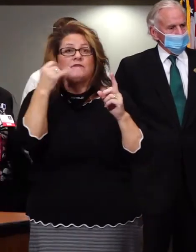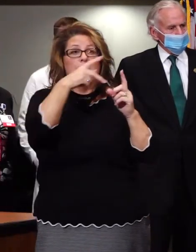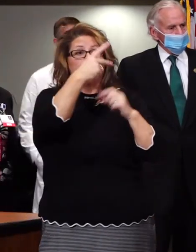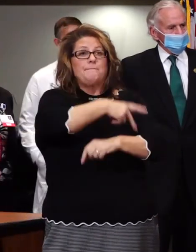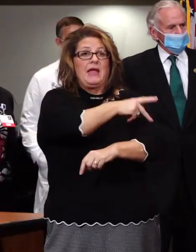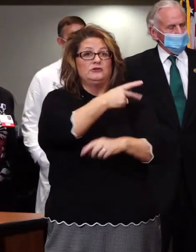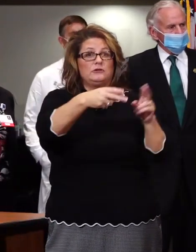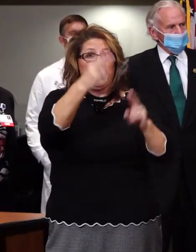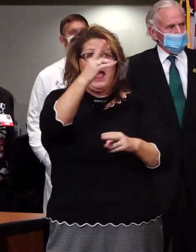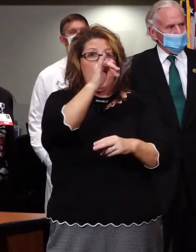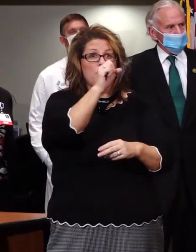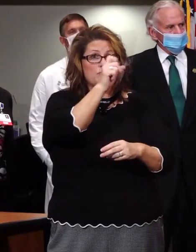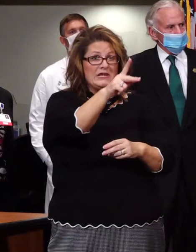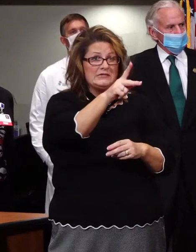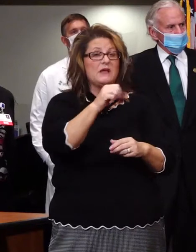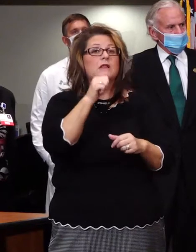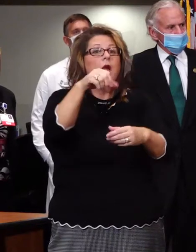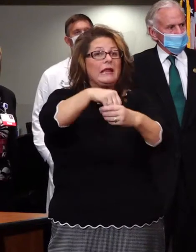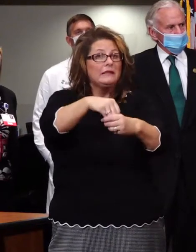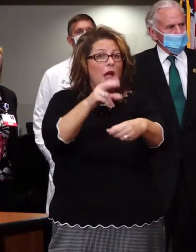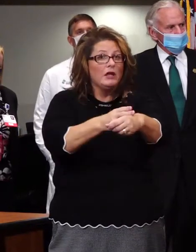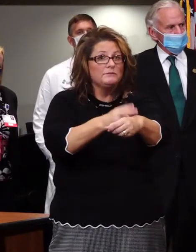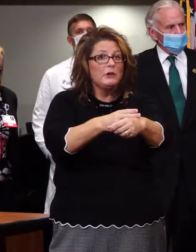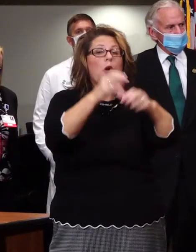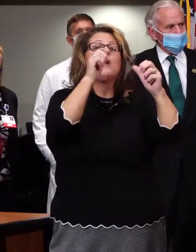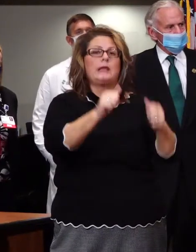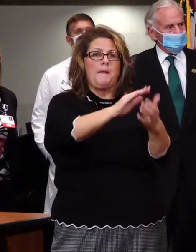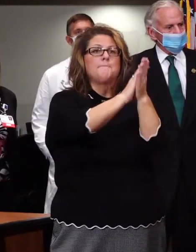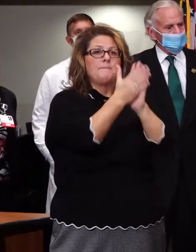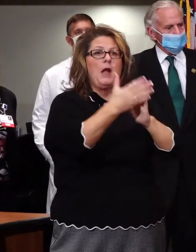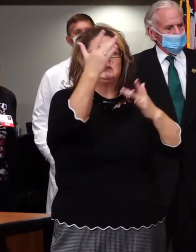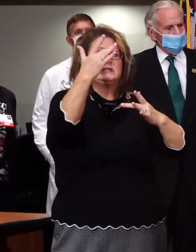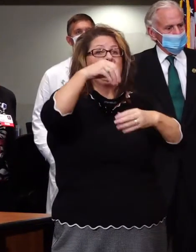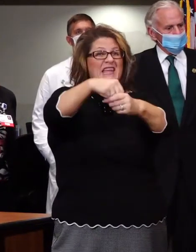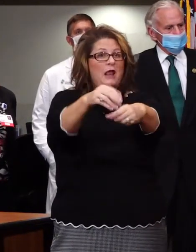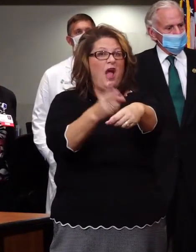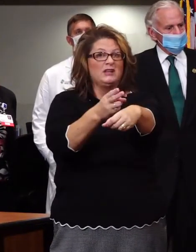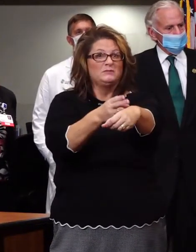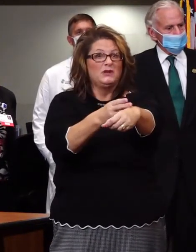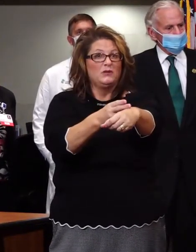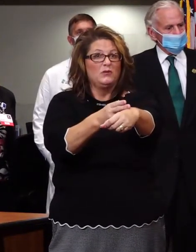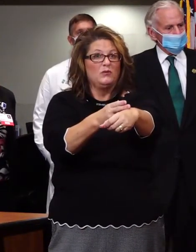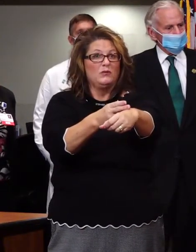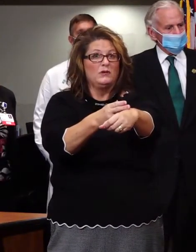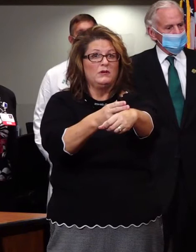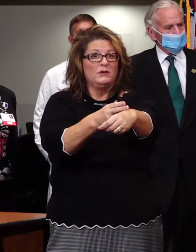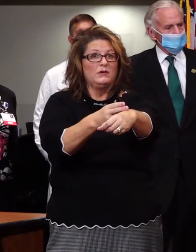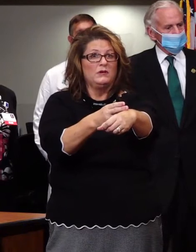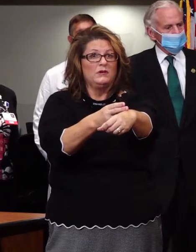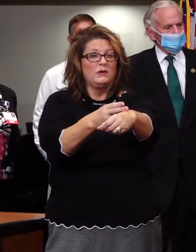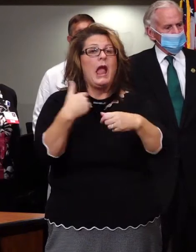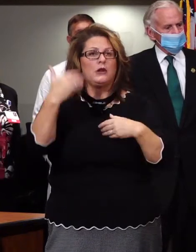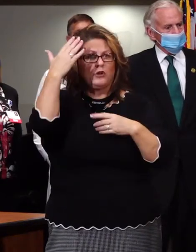administered and minimize their chances of getting more ill and then into the hospital. That's the great news. And I know that there's several